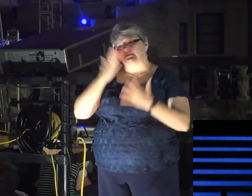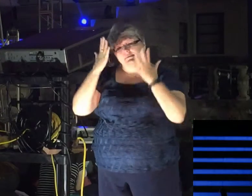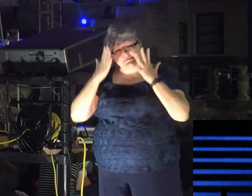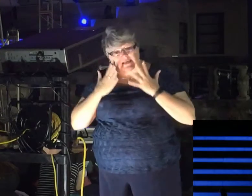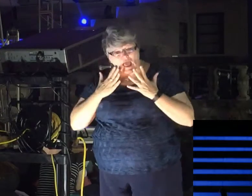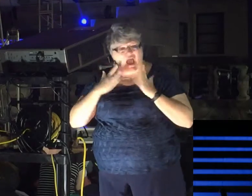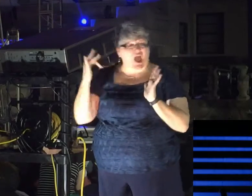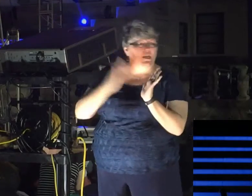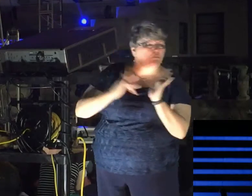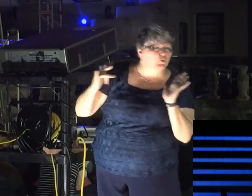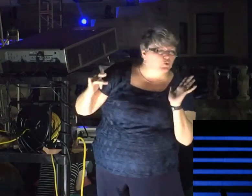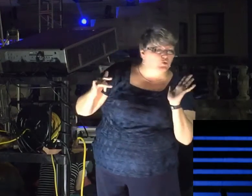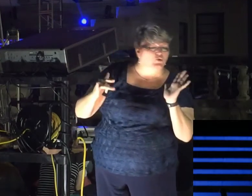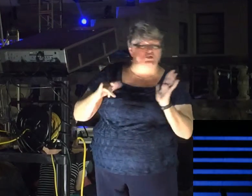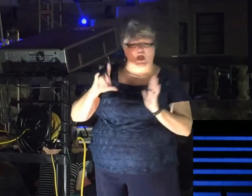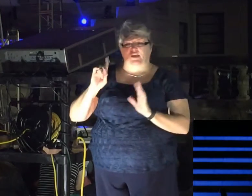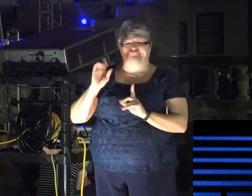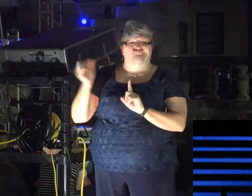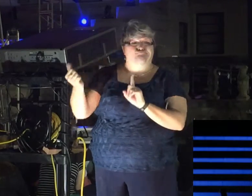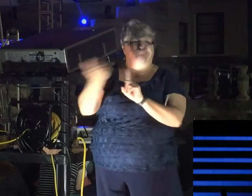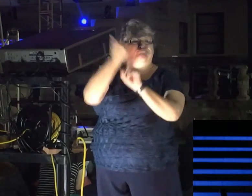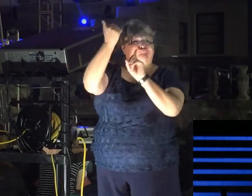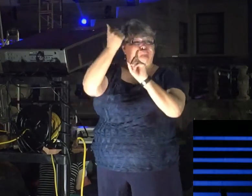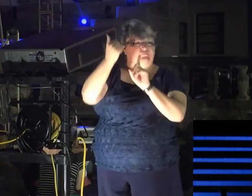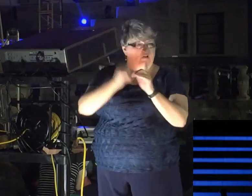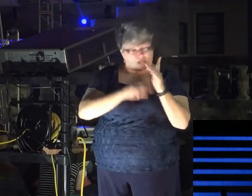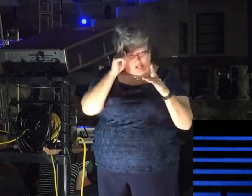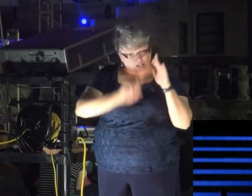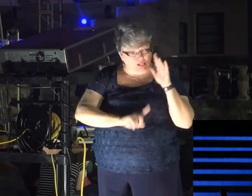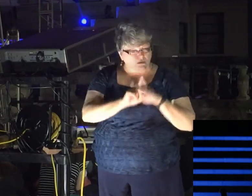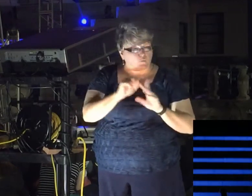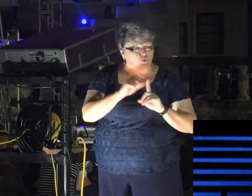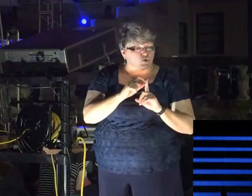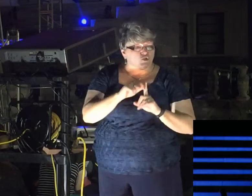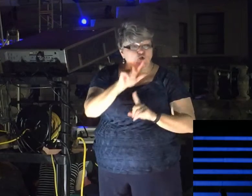disrespected, sad, abused, and duped came to mind.